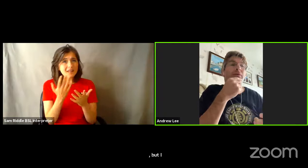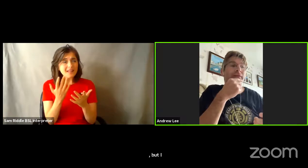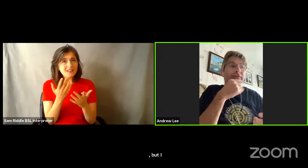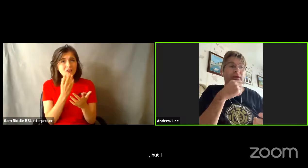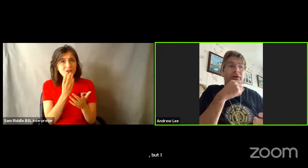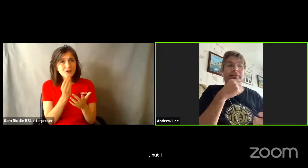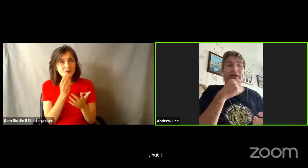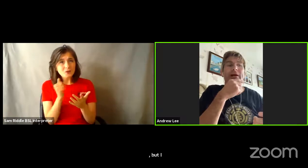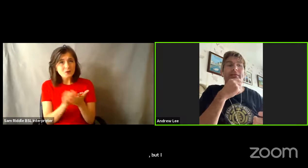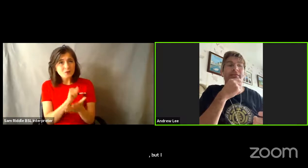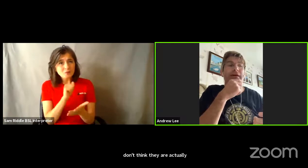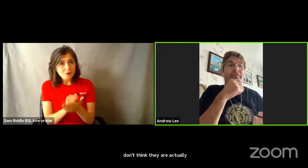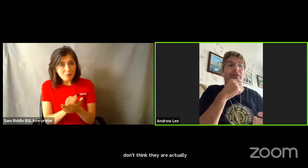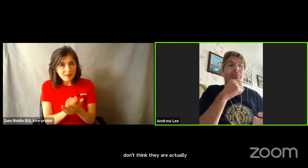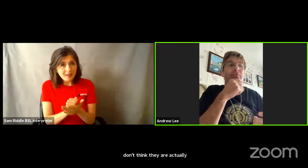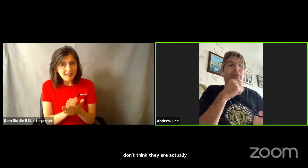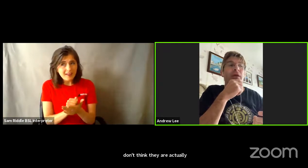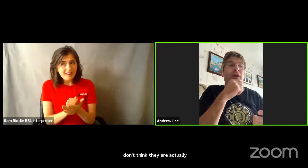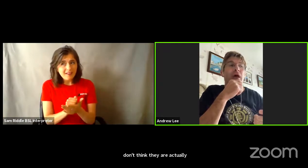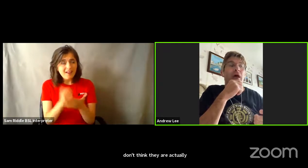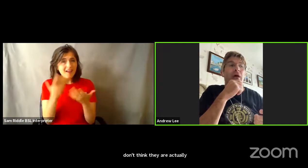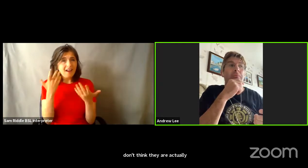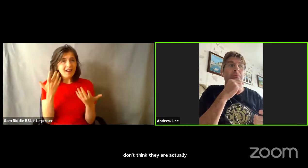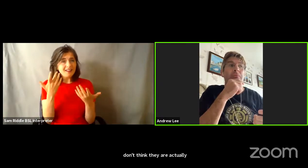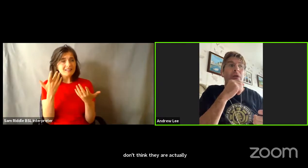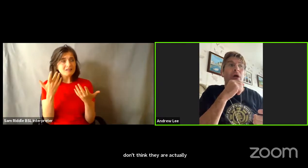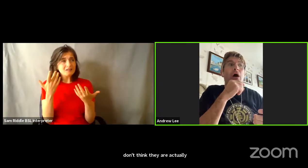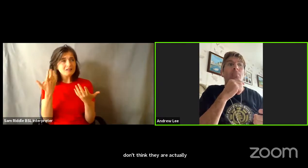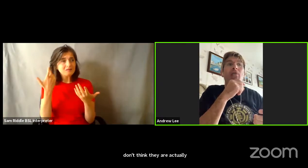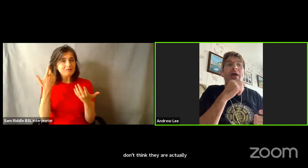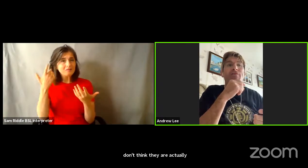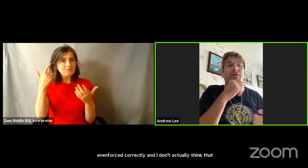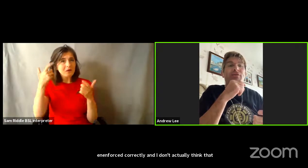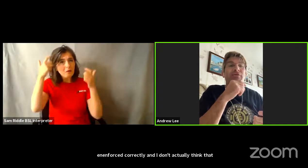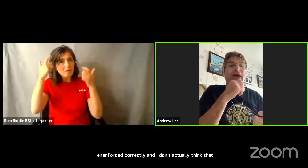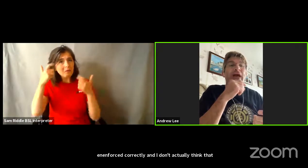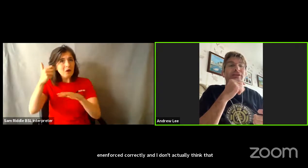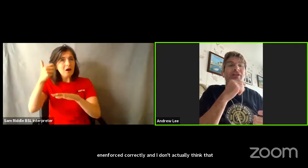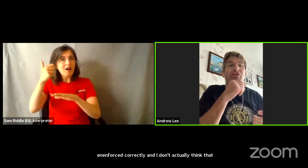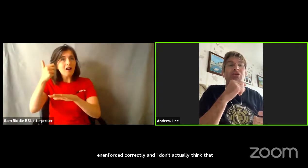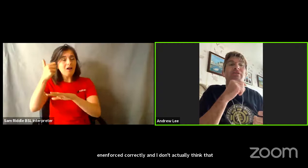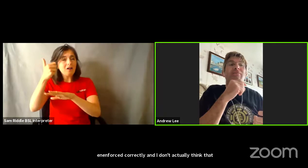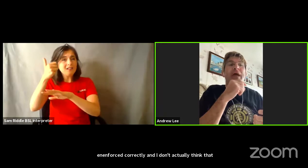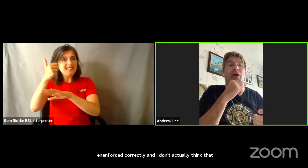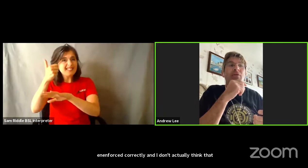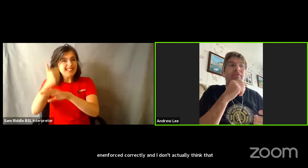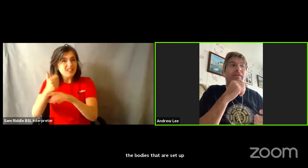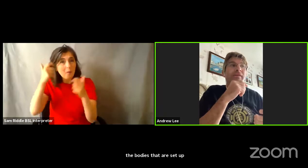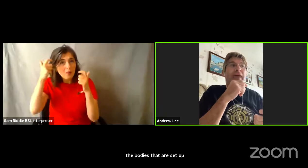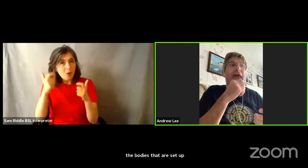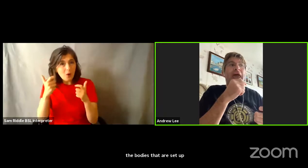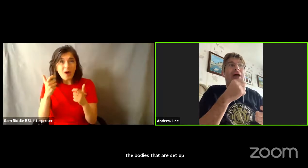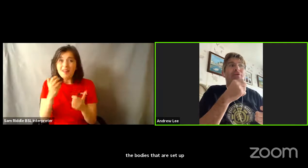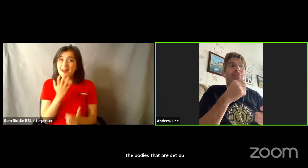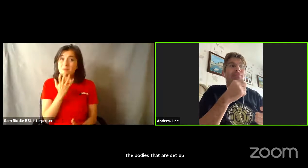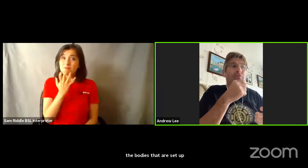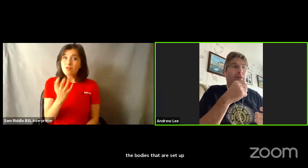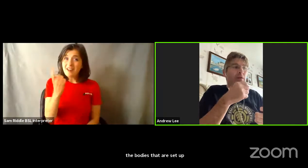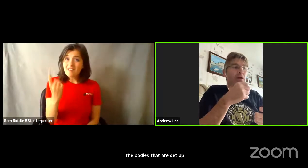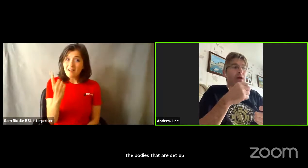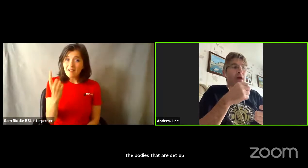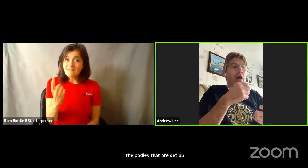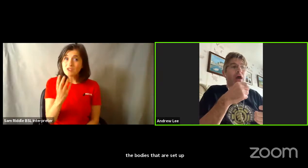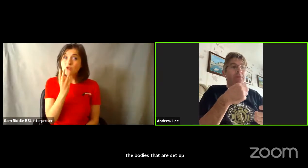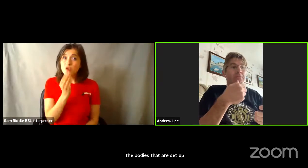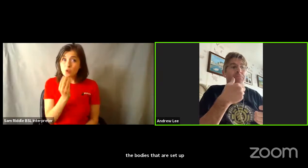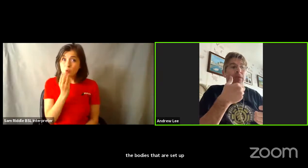that the bodies that are kind of set up are brave enough to actually use the powers that they have.